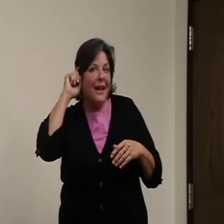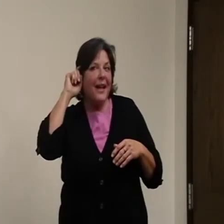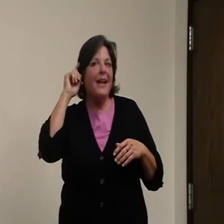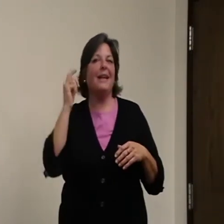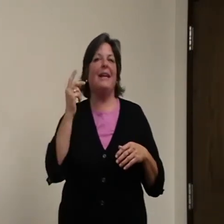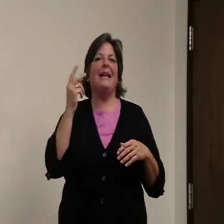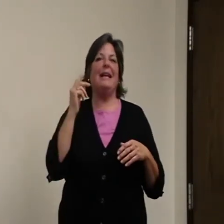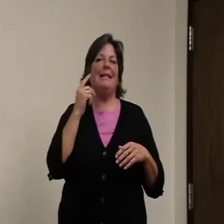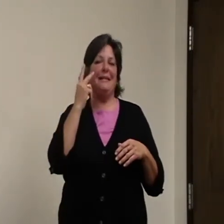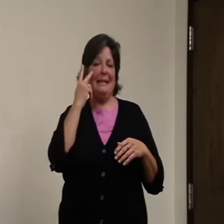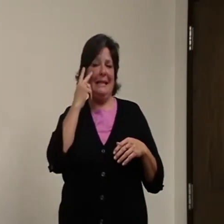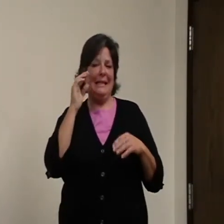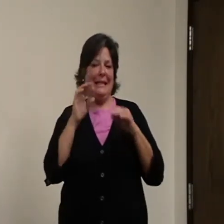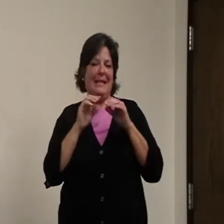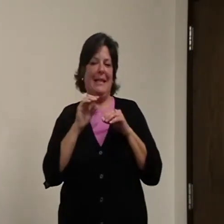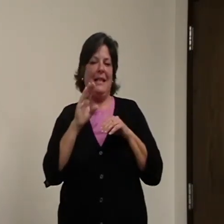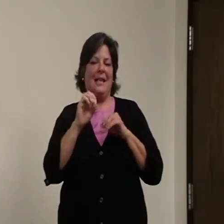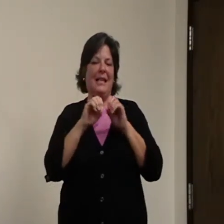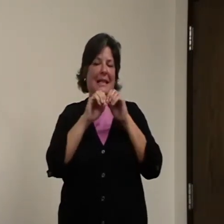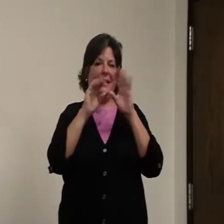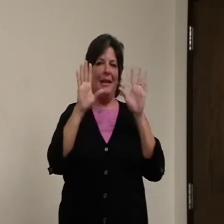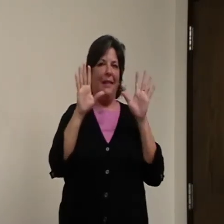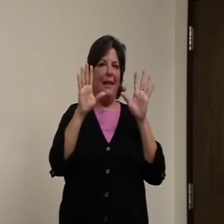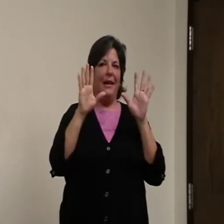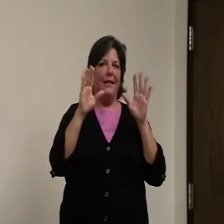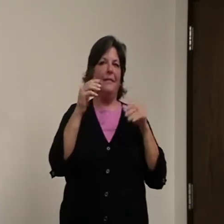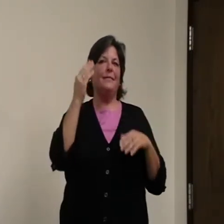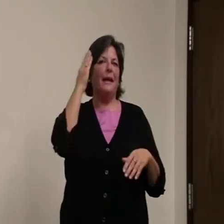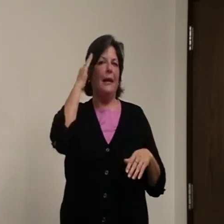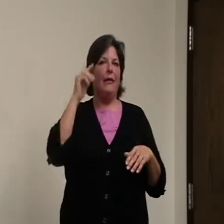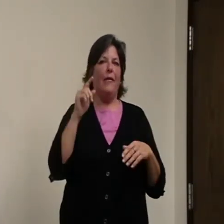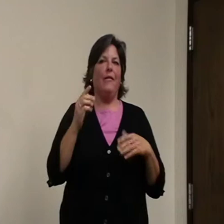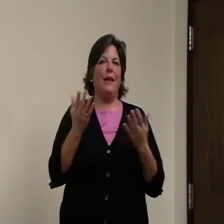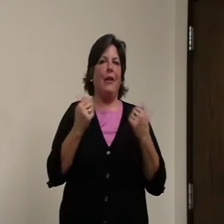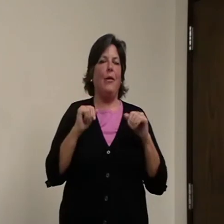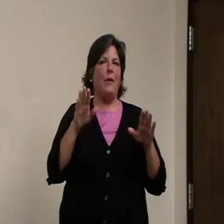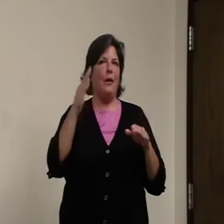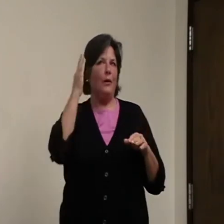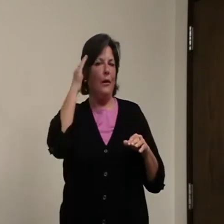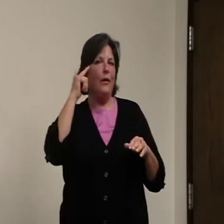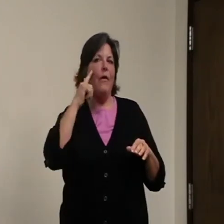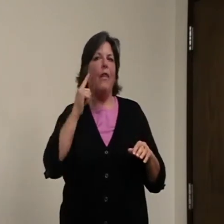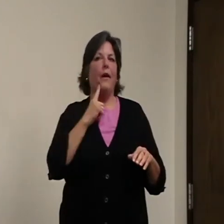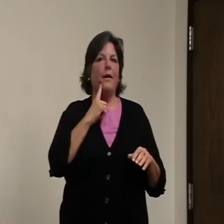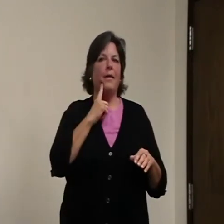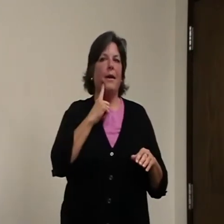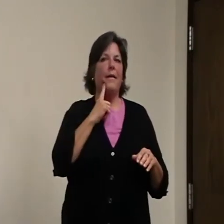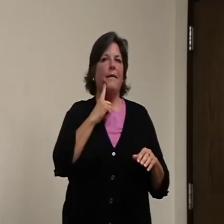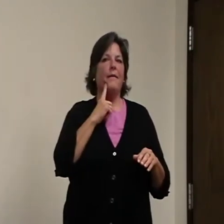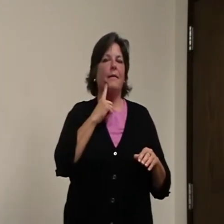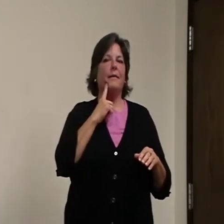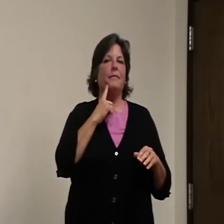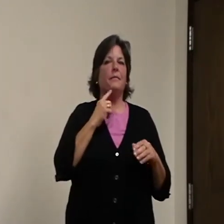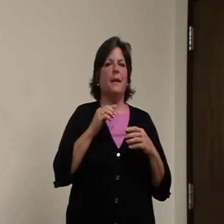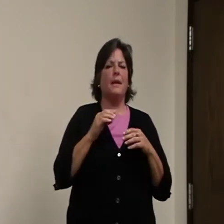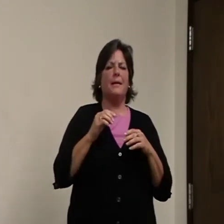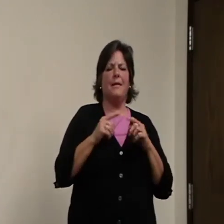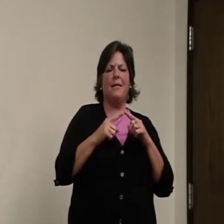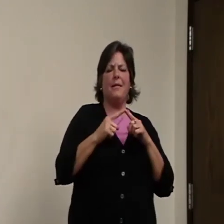it. But it tends to be men, and is there a difference between ones that are just in your ear and then have the thing